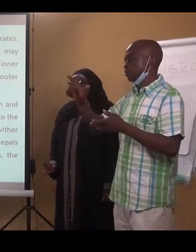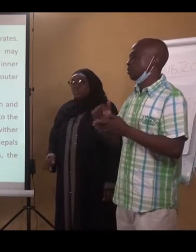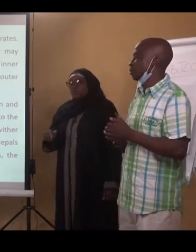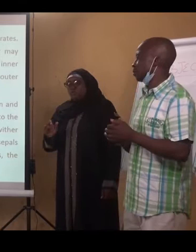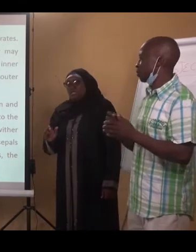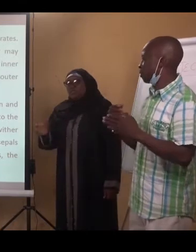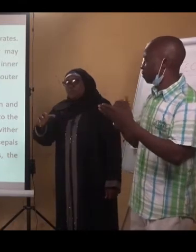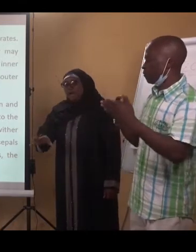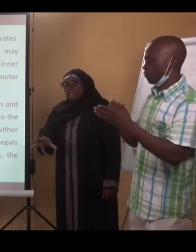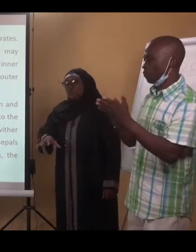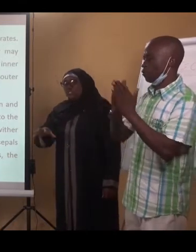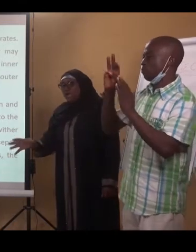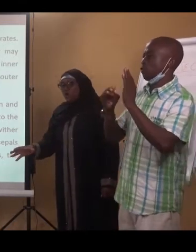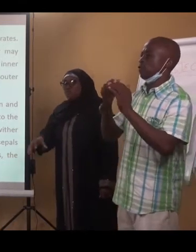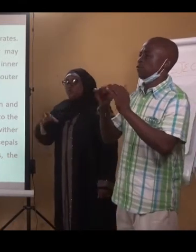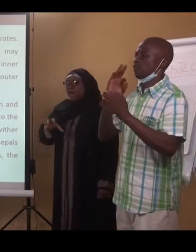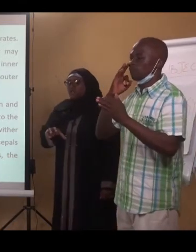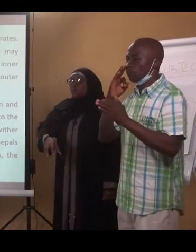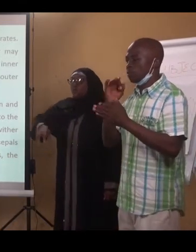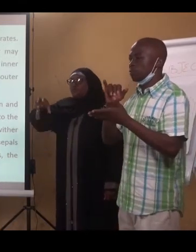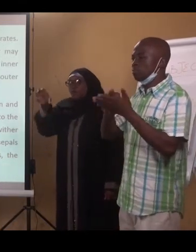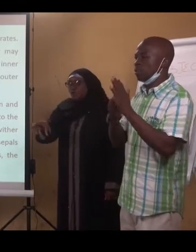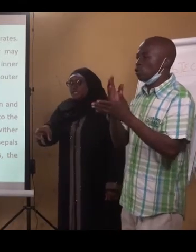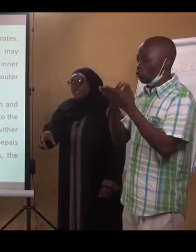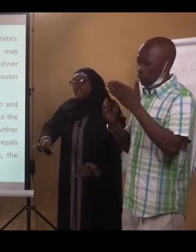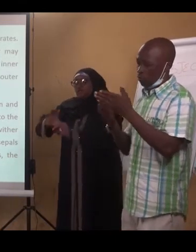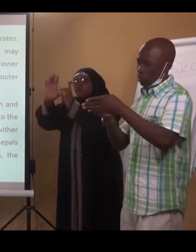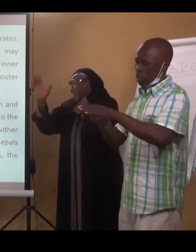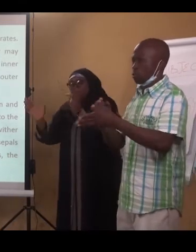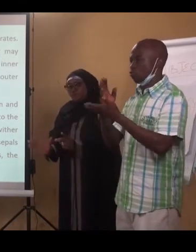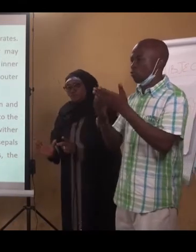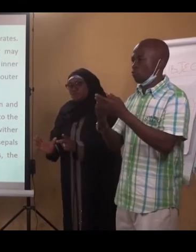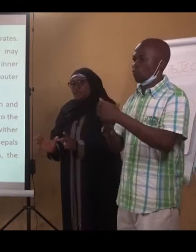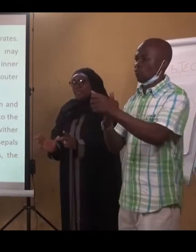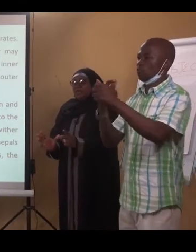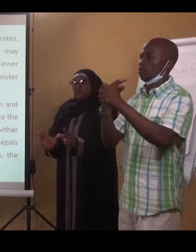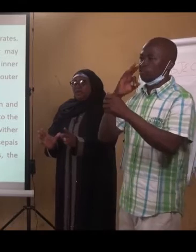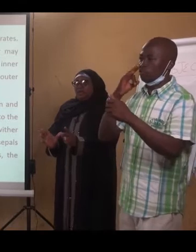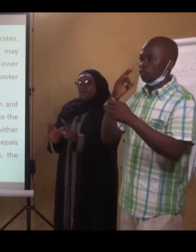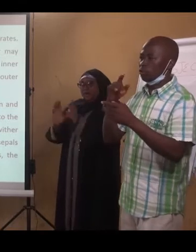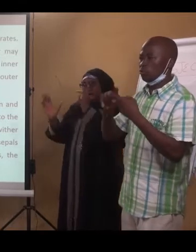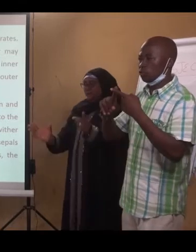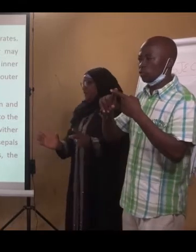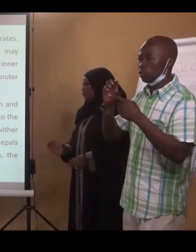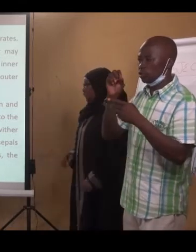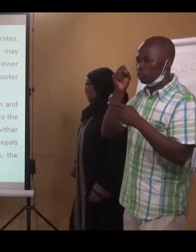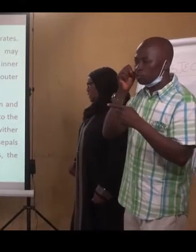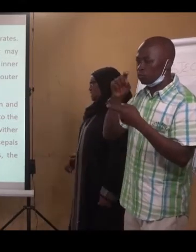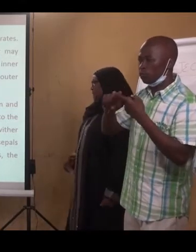So meaning some part will die off, some part will follow the seed to form the fruit part of the,